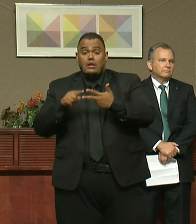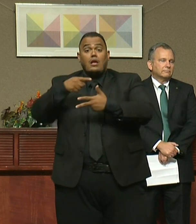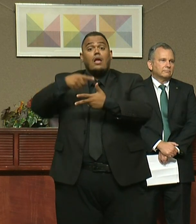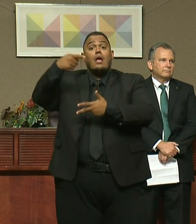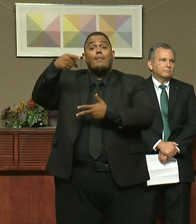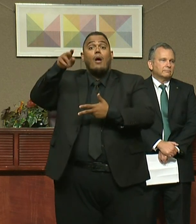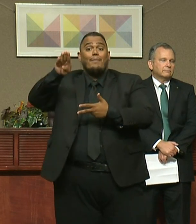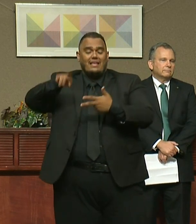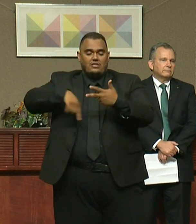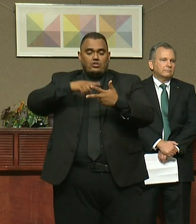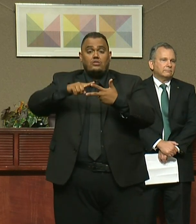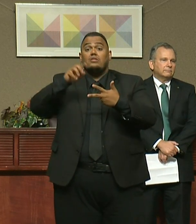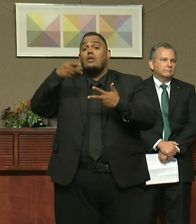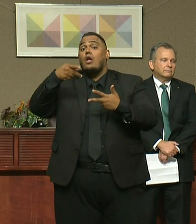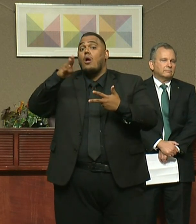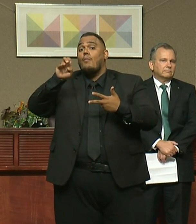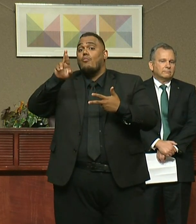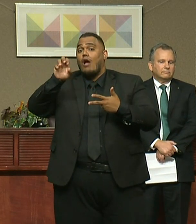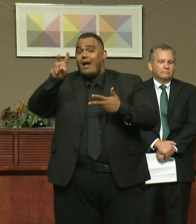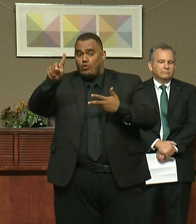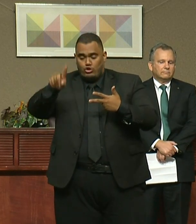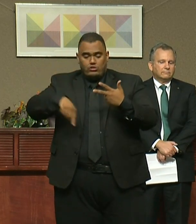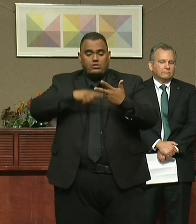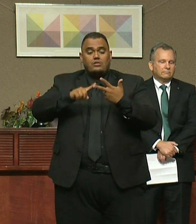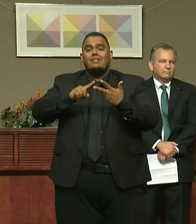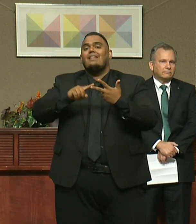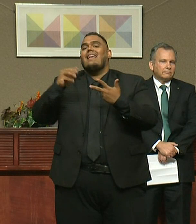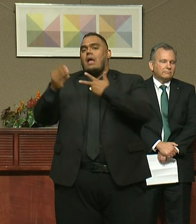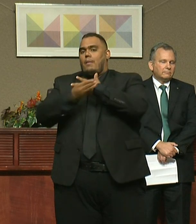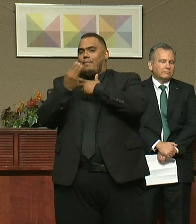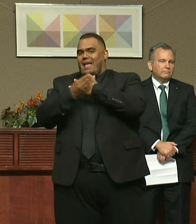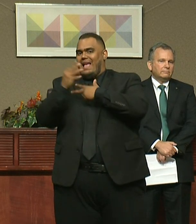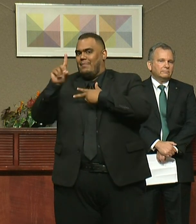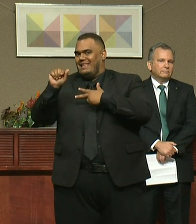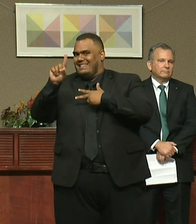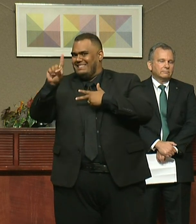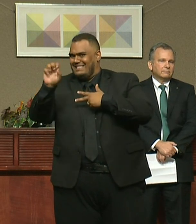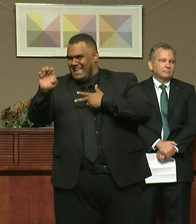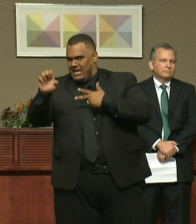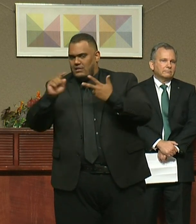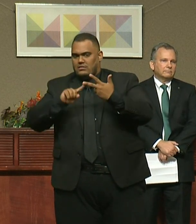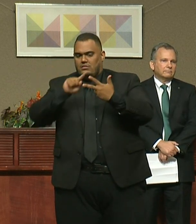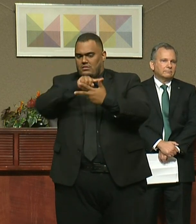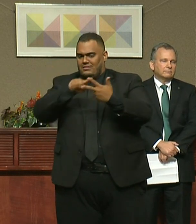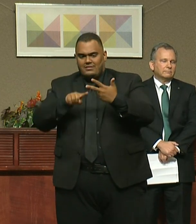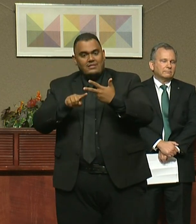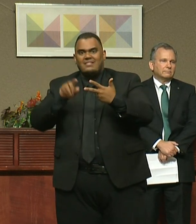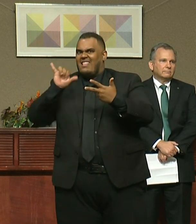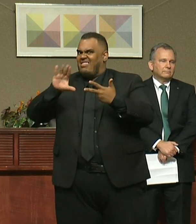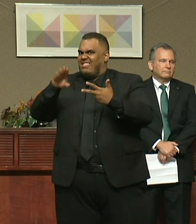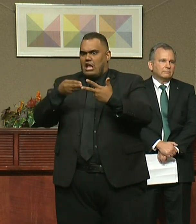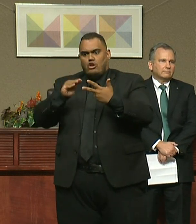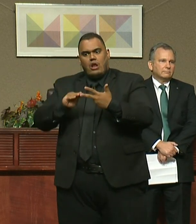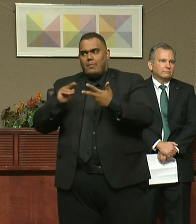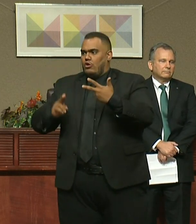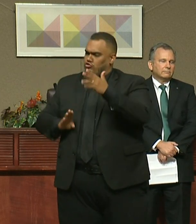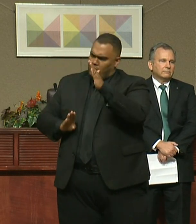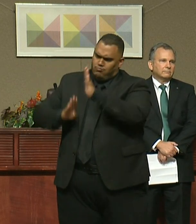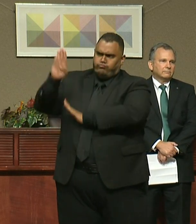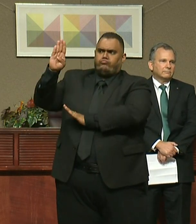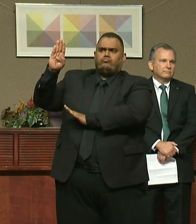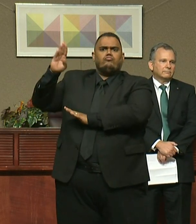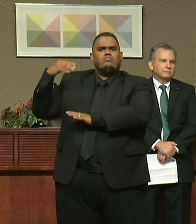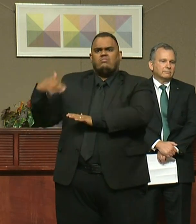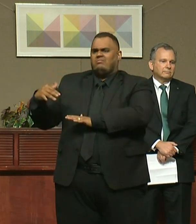Why? Because their experience of positive cases within their counties is significantly higher than